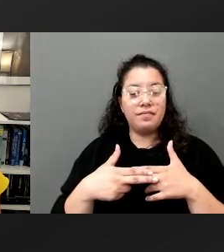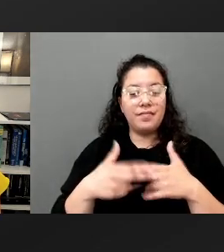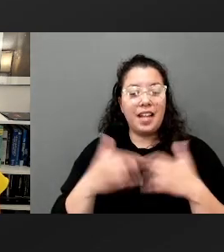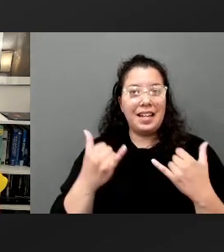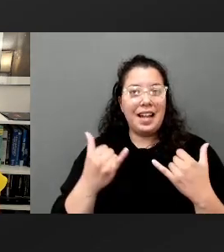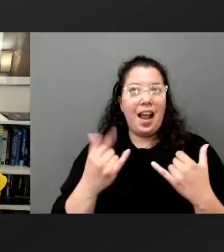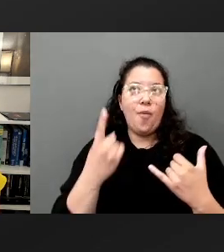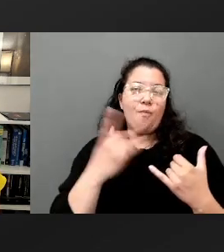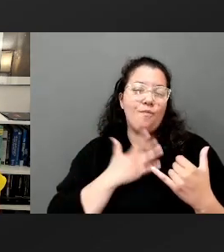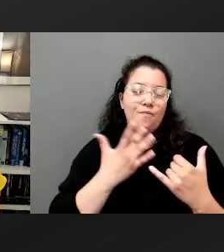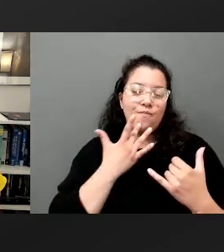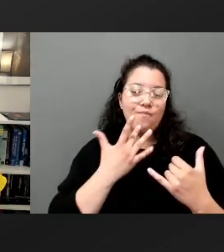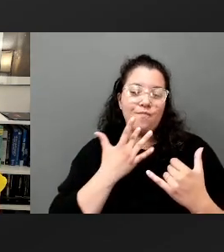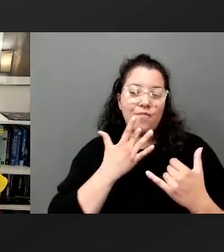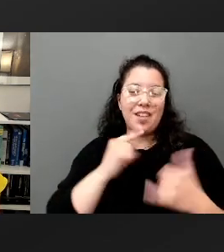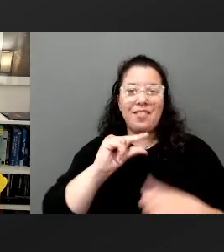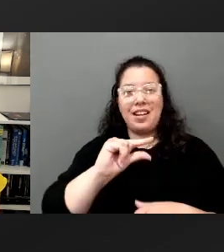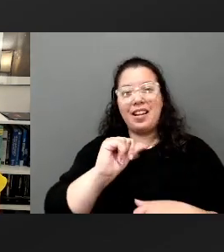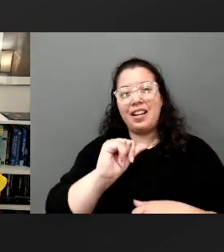favorites, galaxies, this